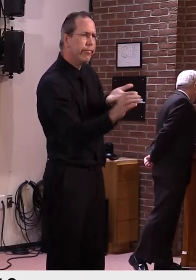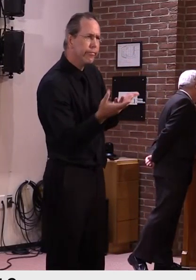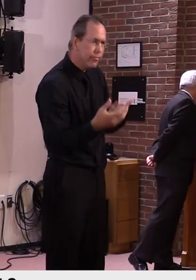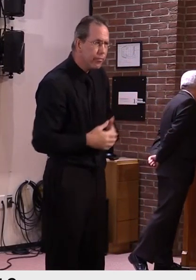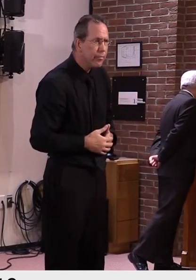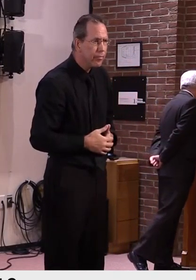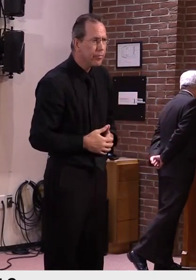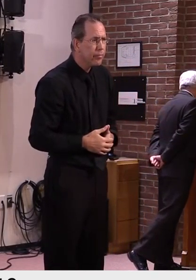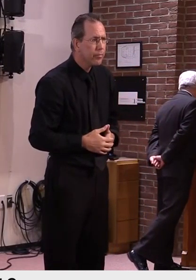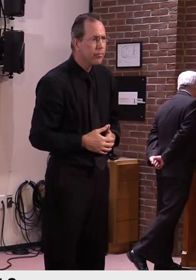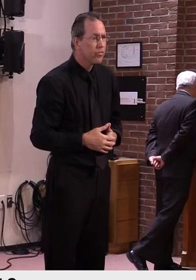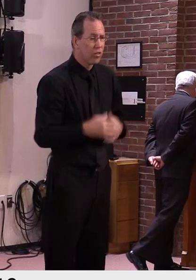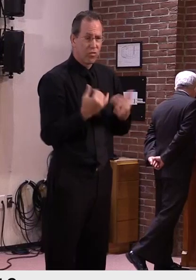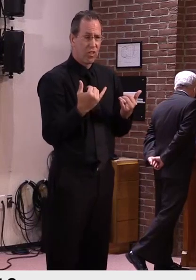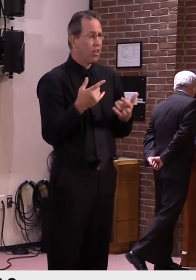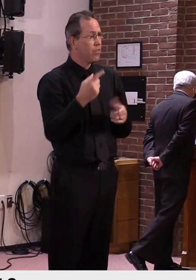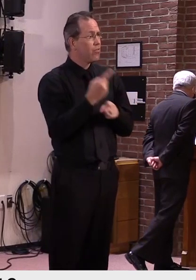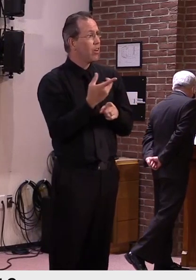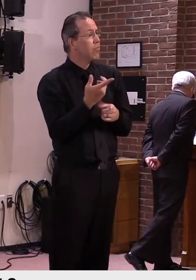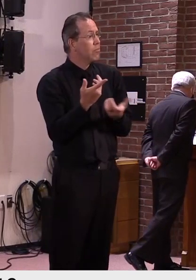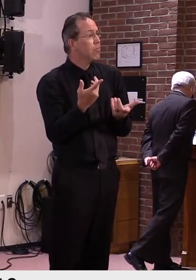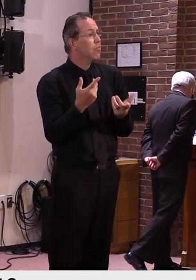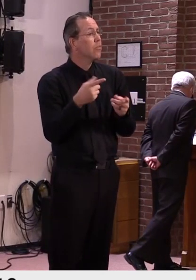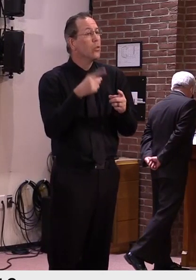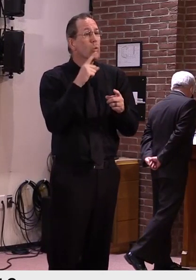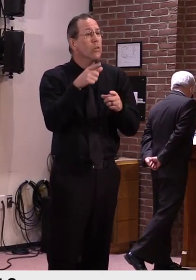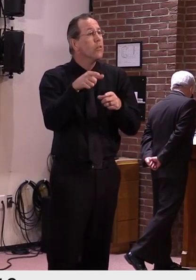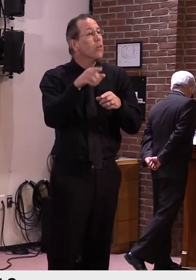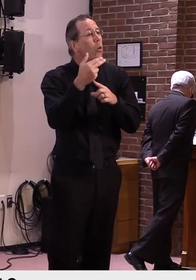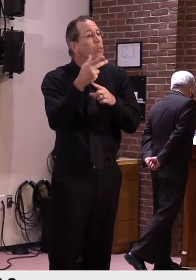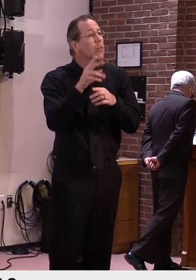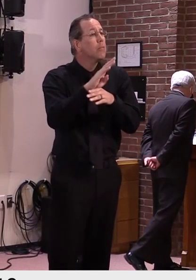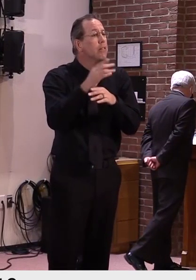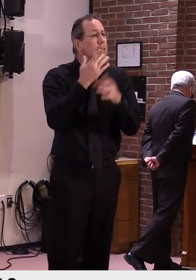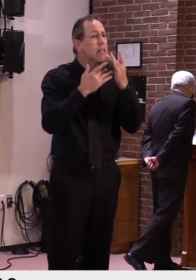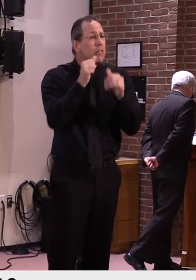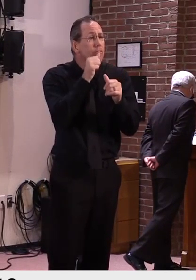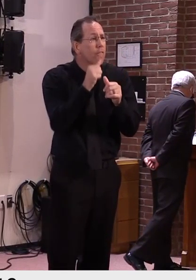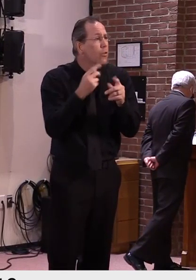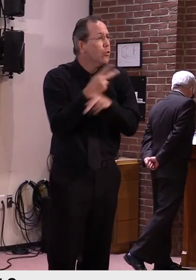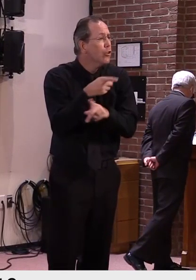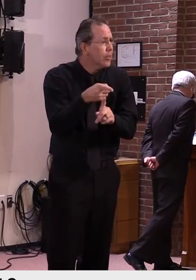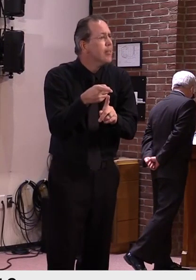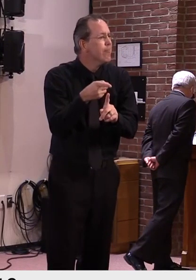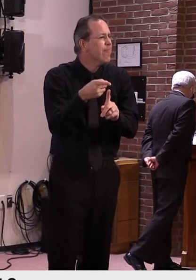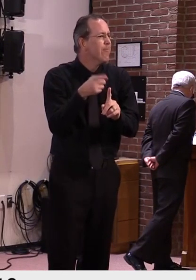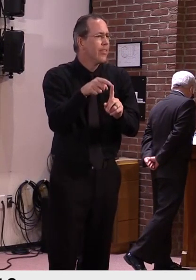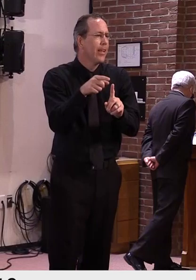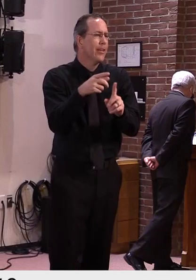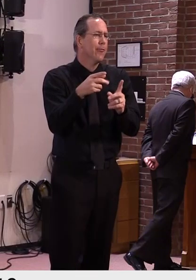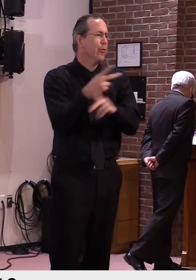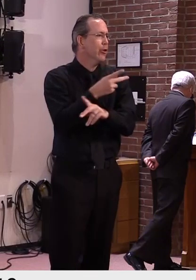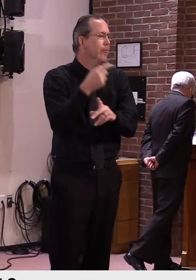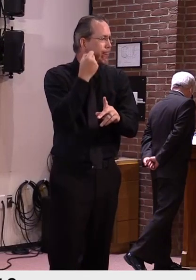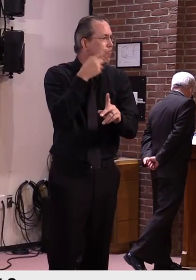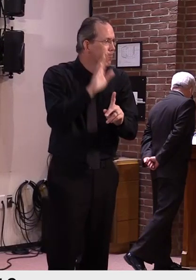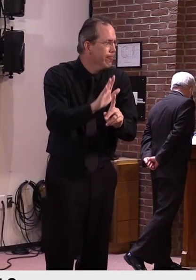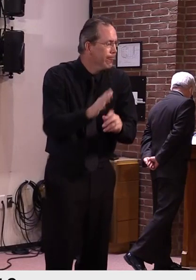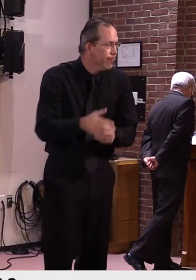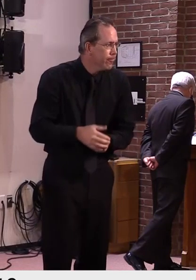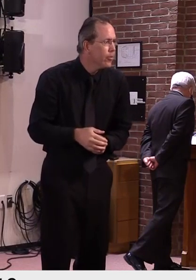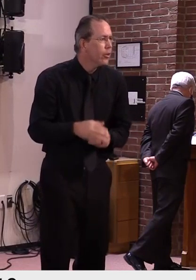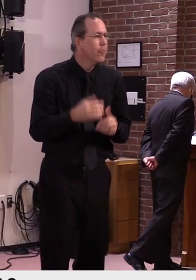that suffered the most, it's the hospitality sector, lodging, restaurants. So we're going to